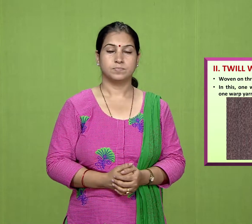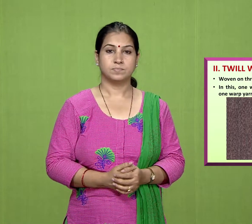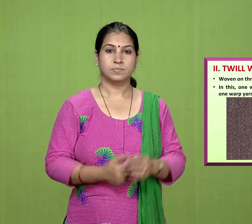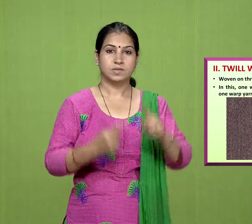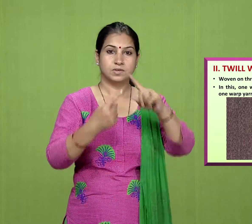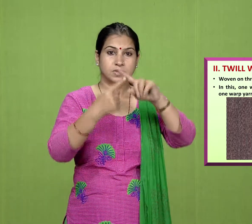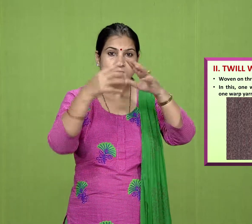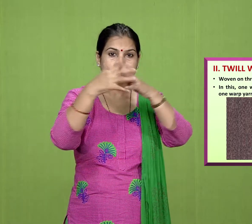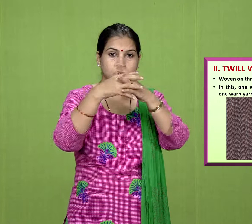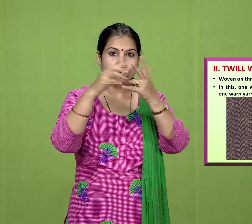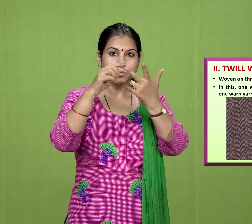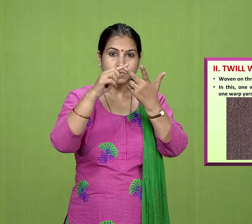tweed,